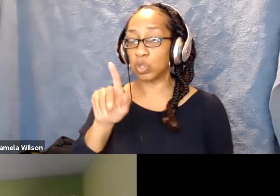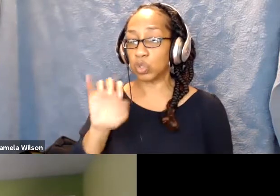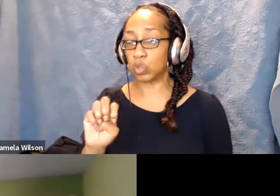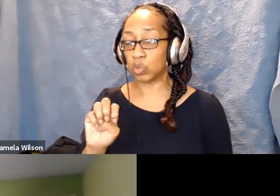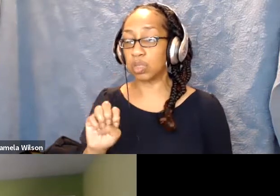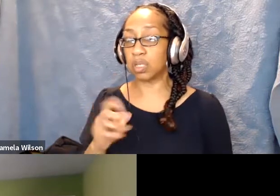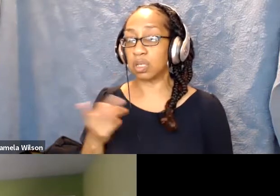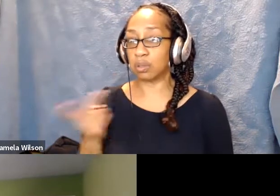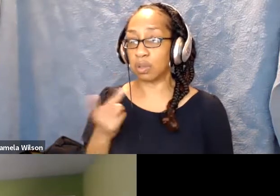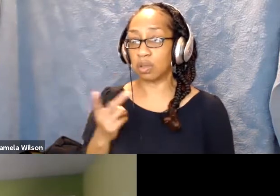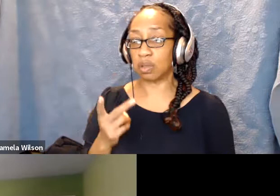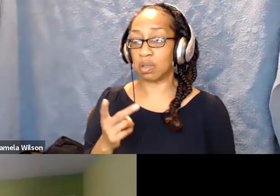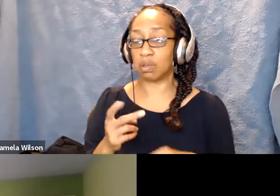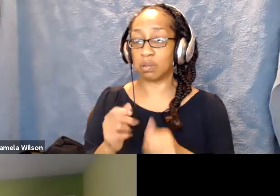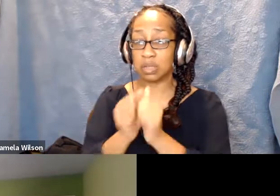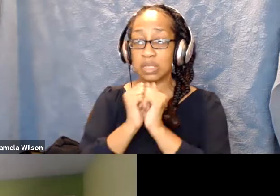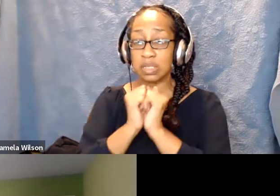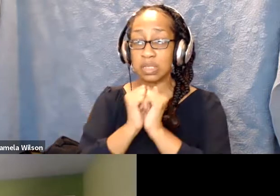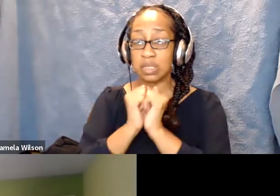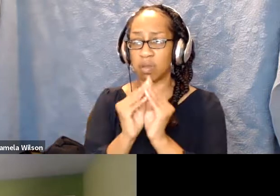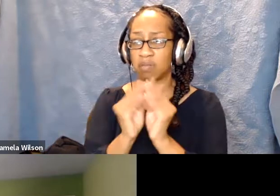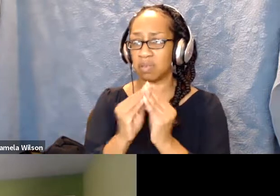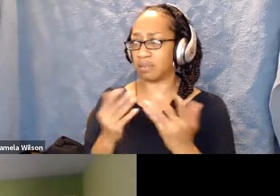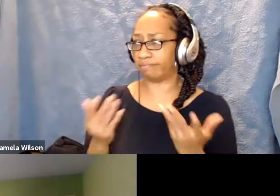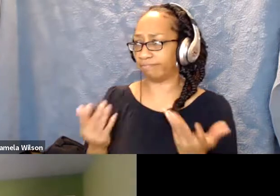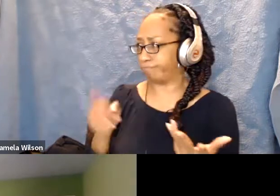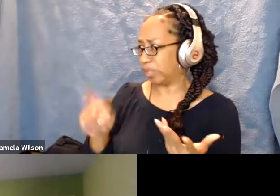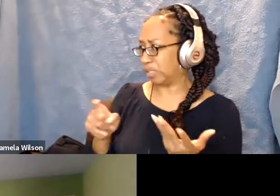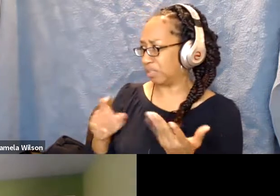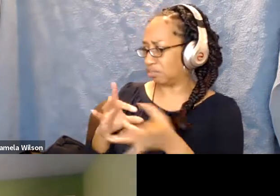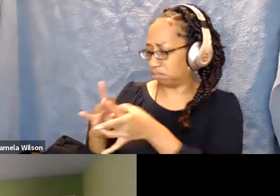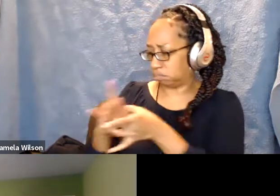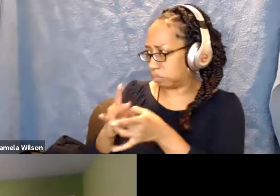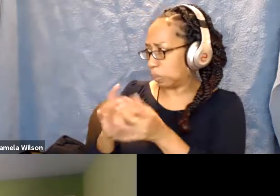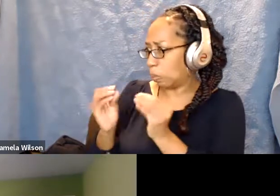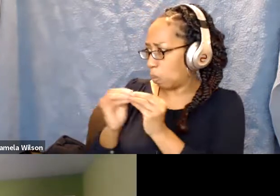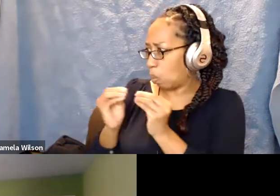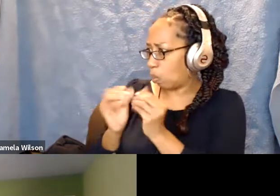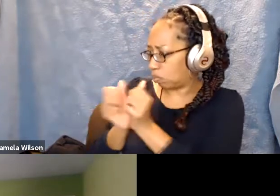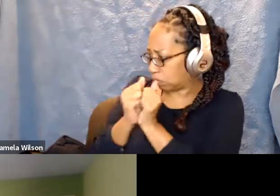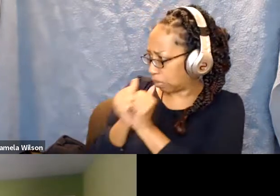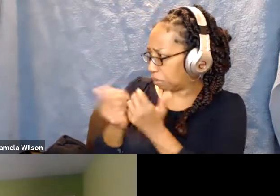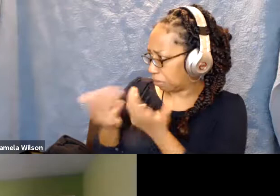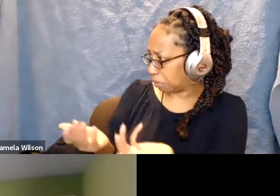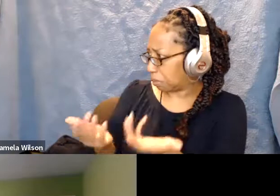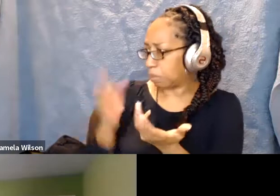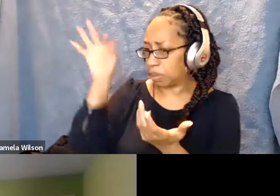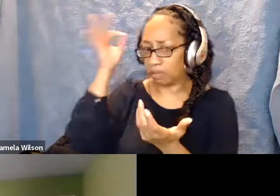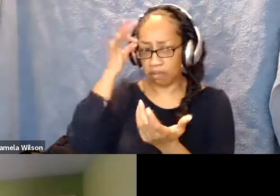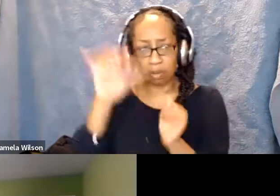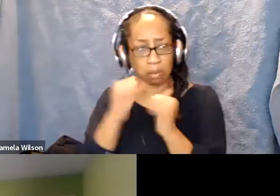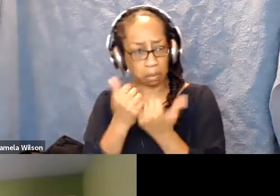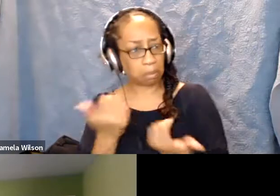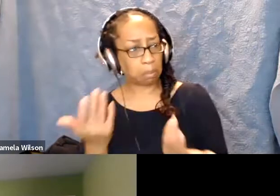at a conference, they thought, why aren't we doing more together as organizations and federal agencies? And